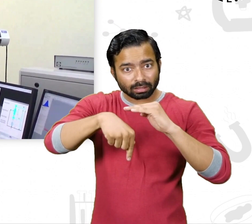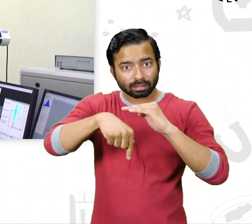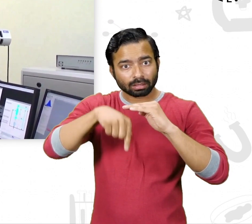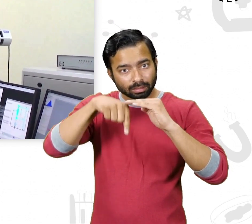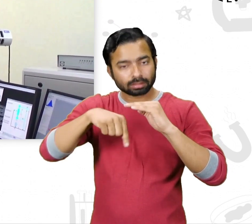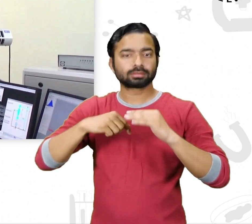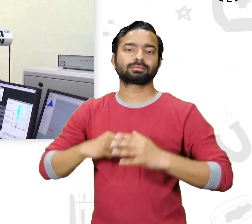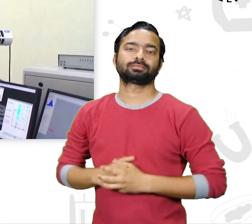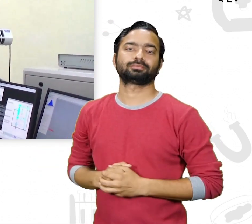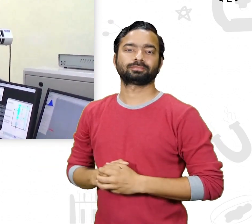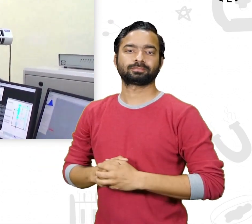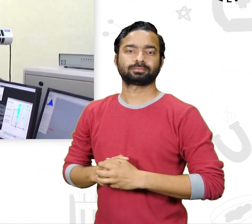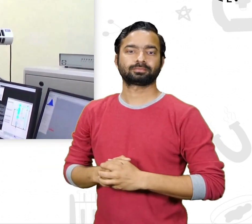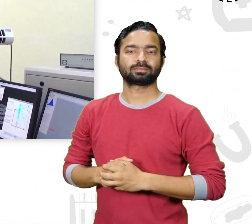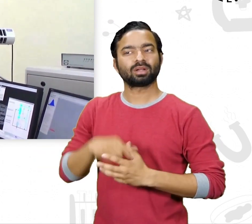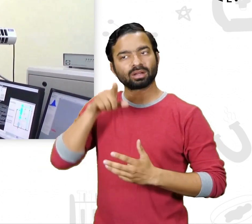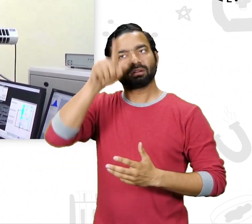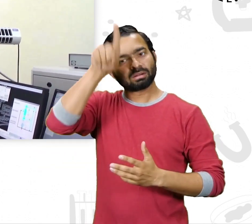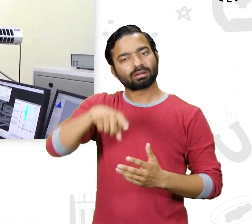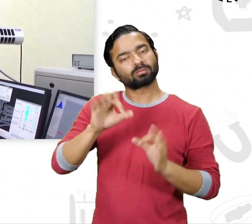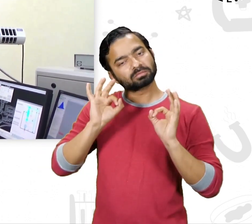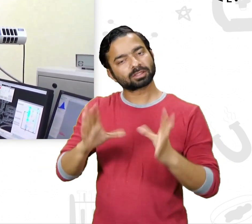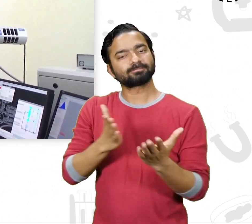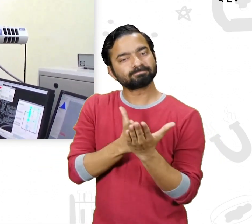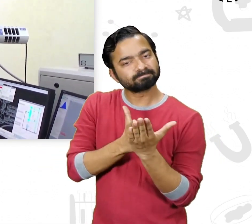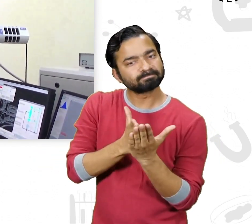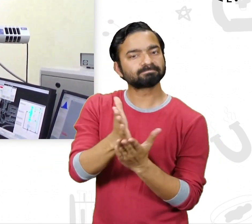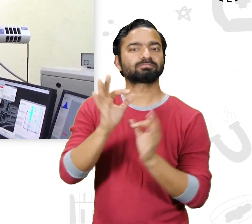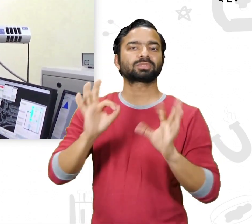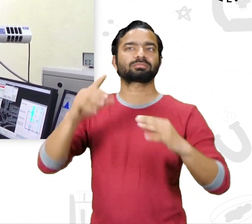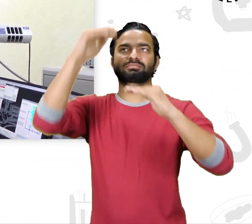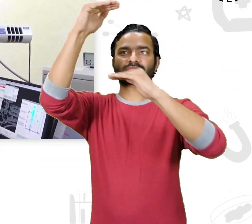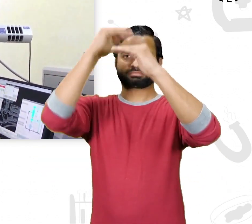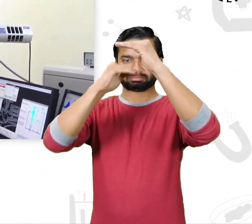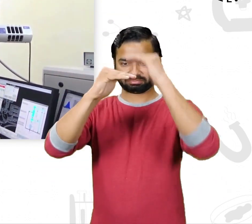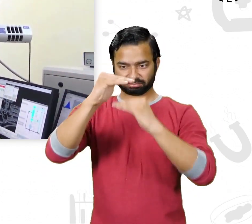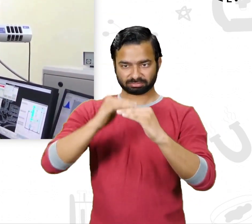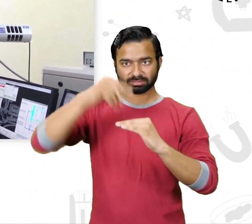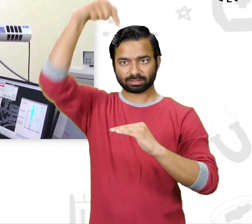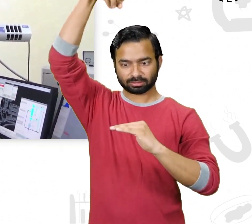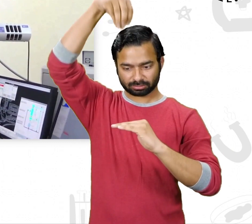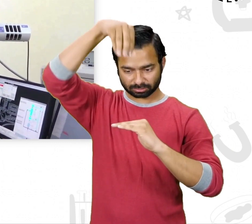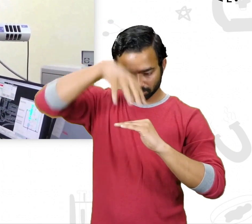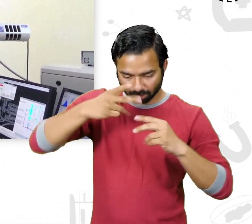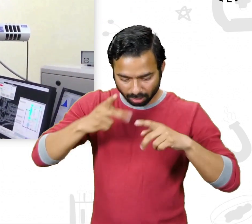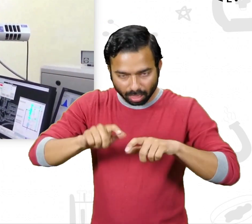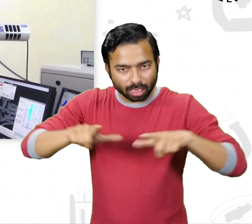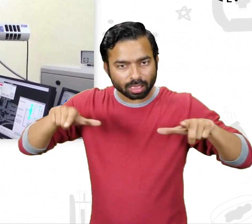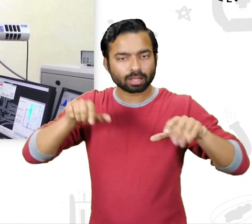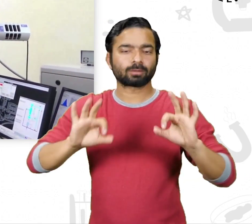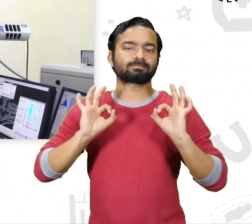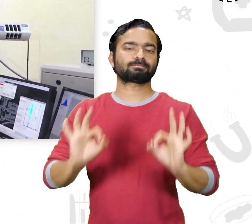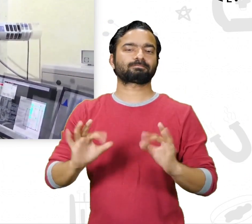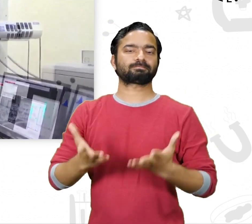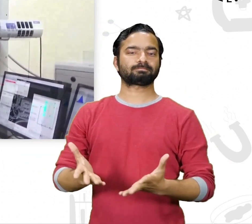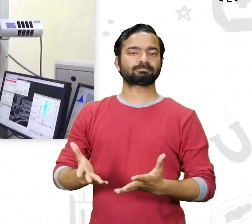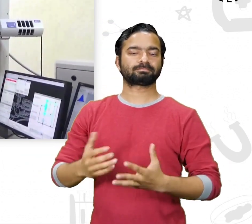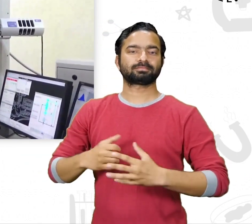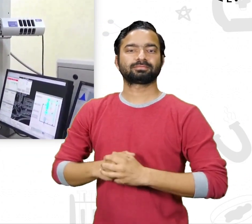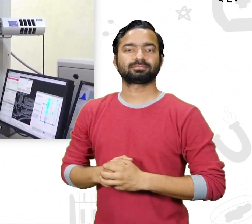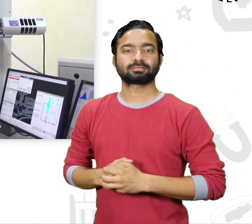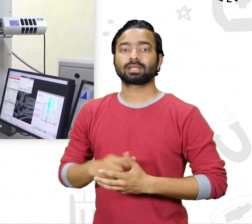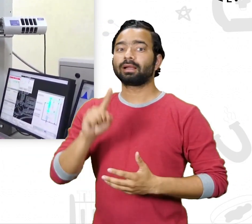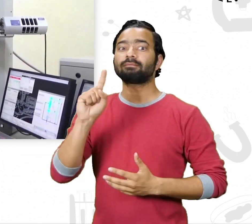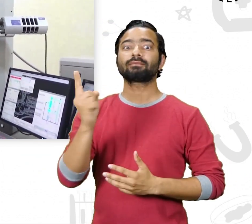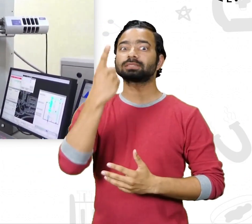The basic principle of this microscope is the electron beam must be transmitted through the samples, then only the image will be formed.